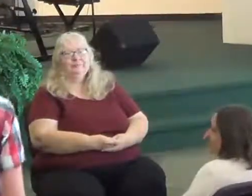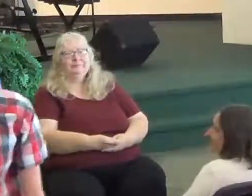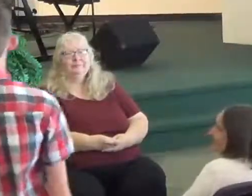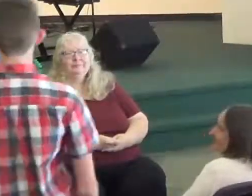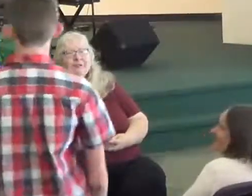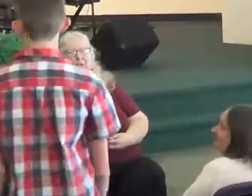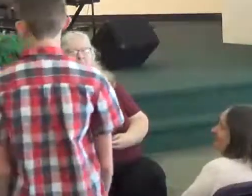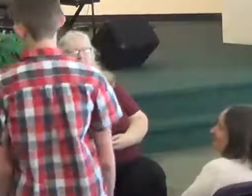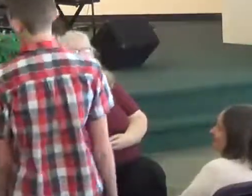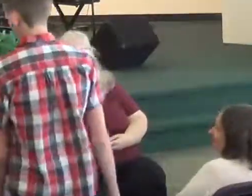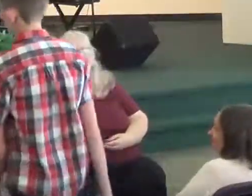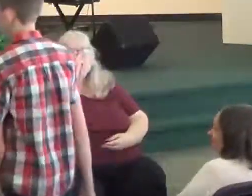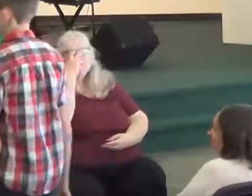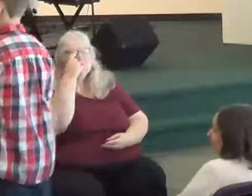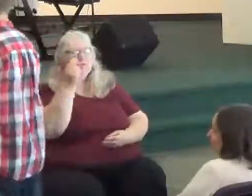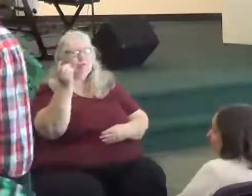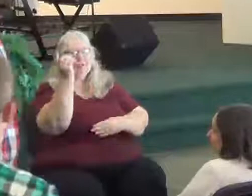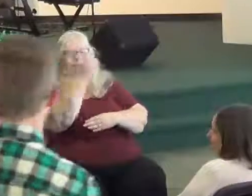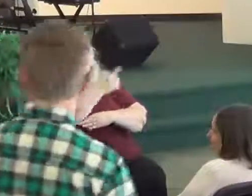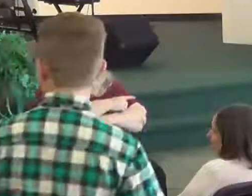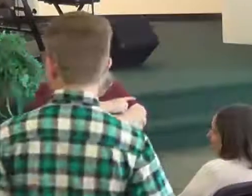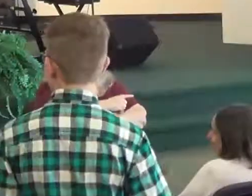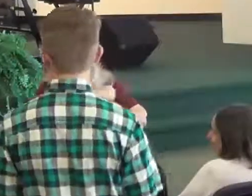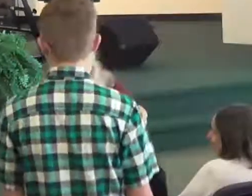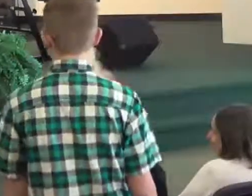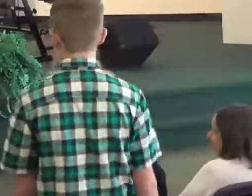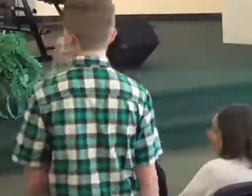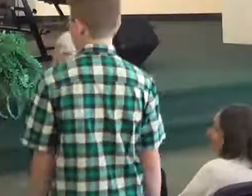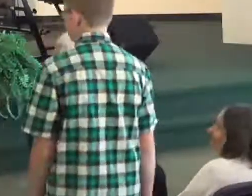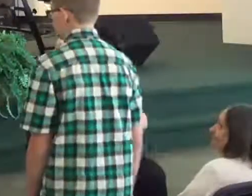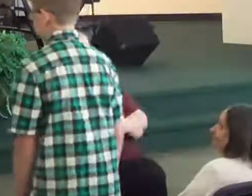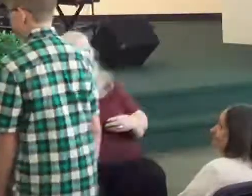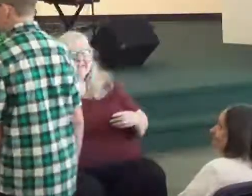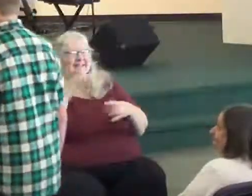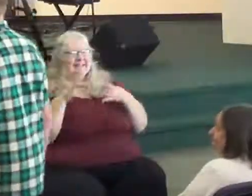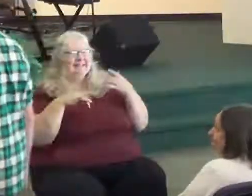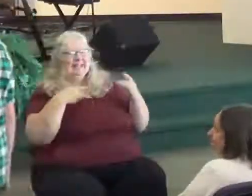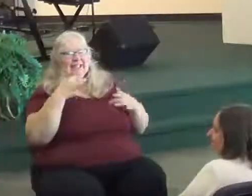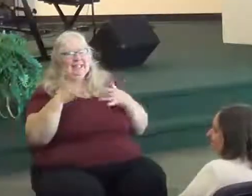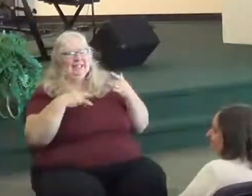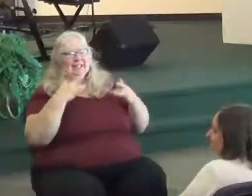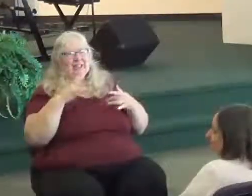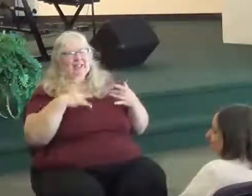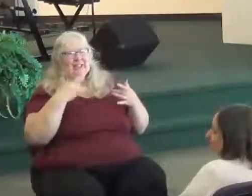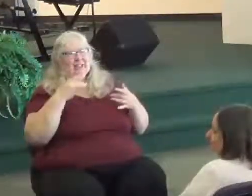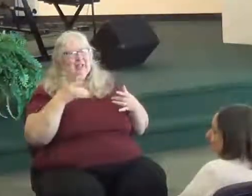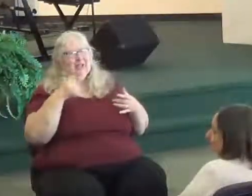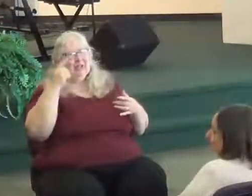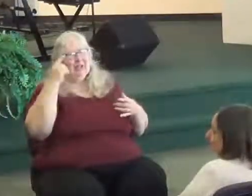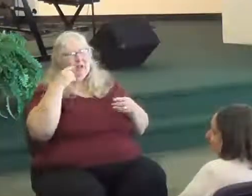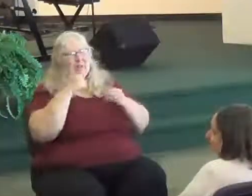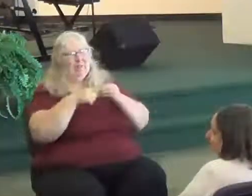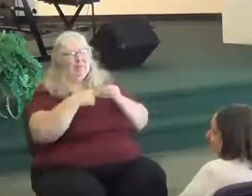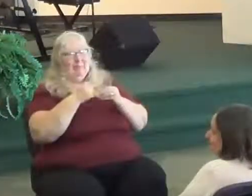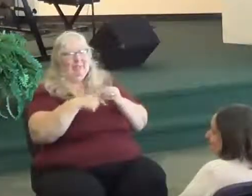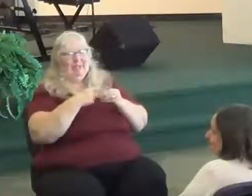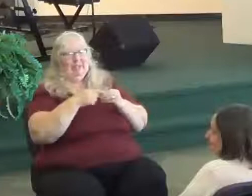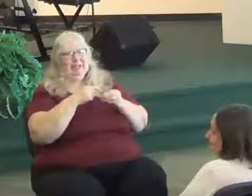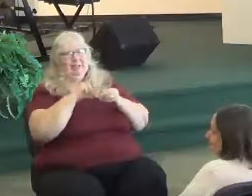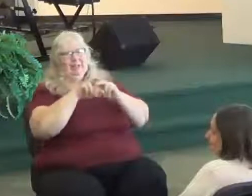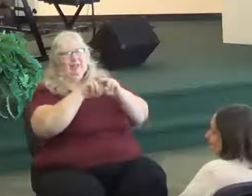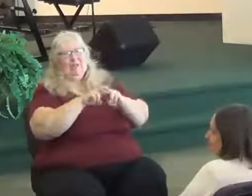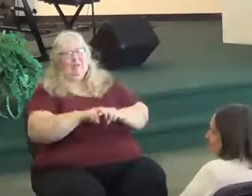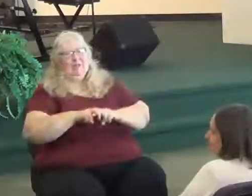What a beautiful day. I'm pumped. I always get excited for the fair parade. We